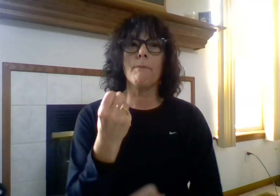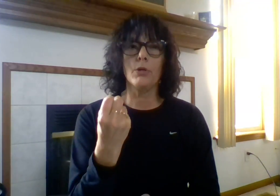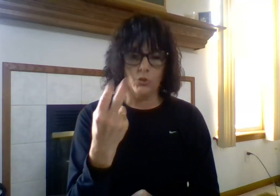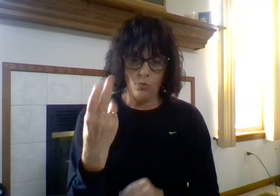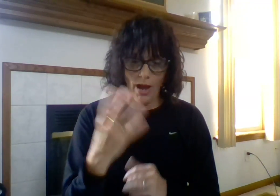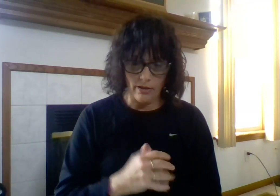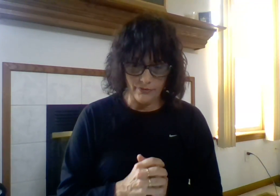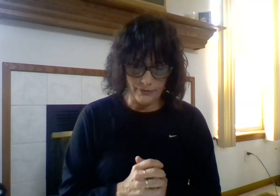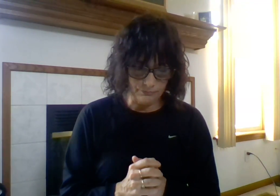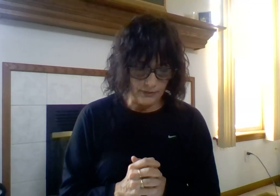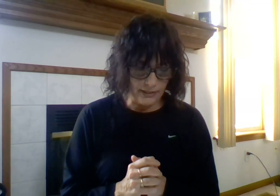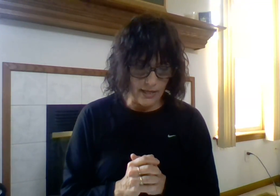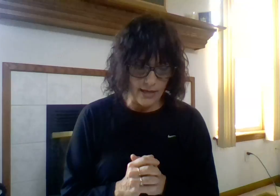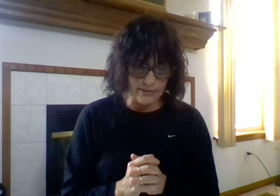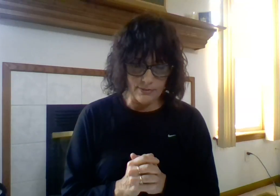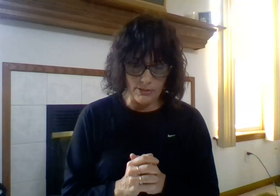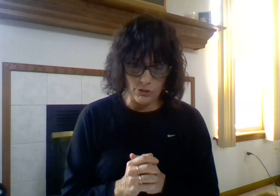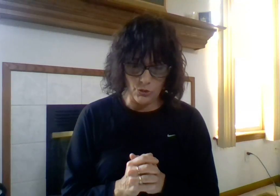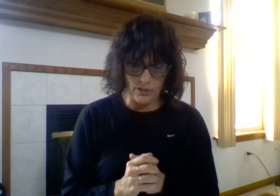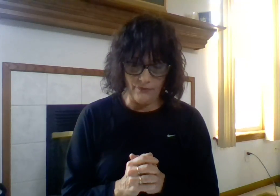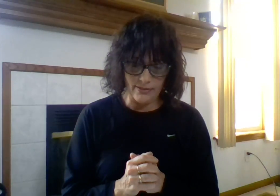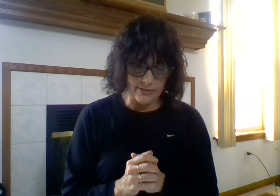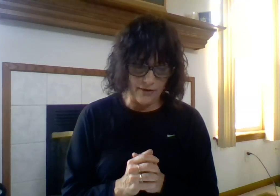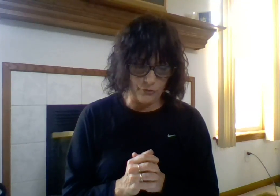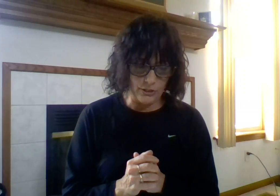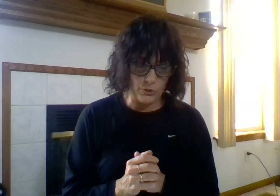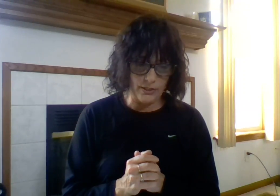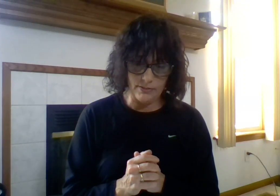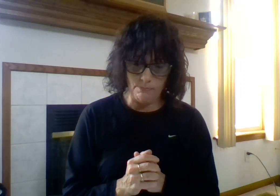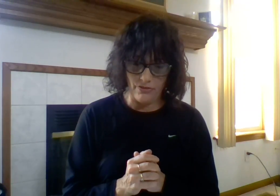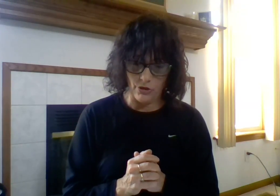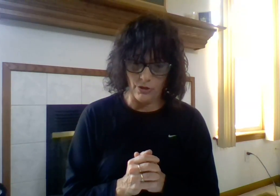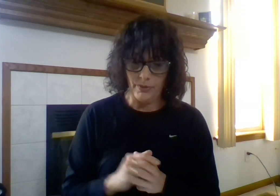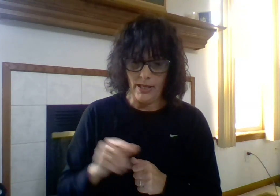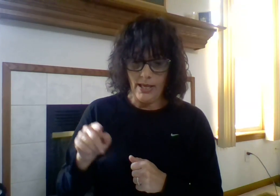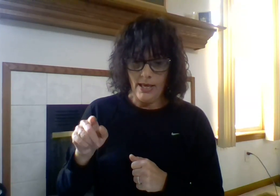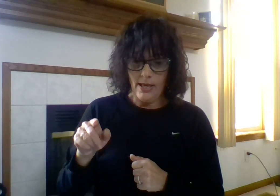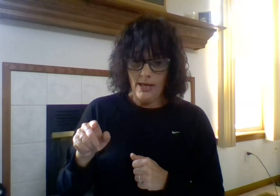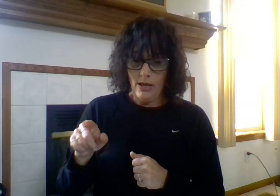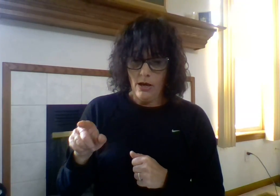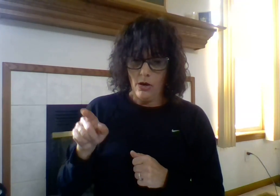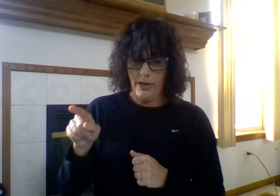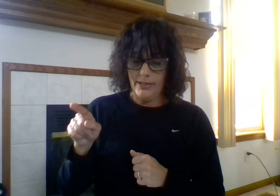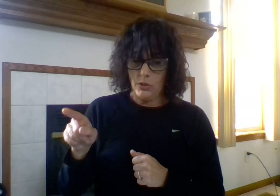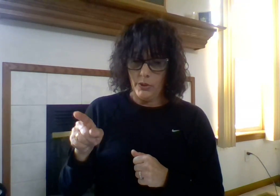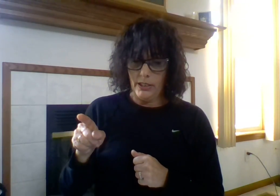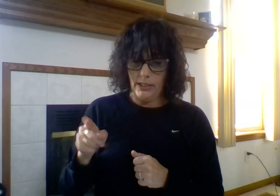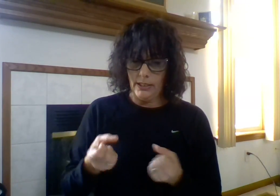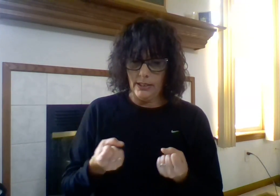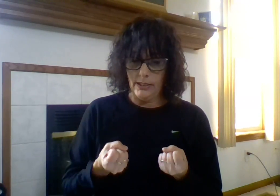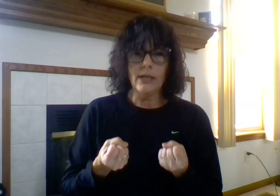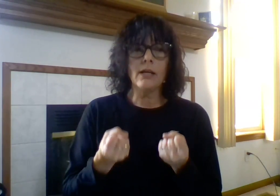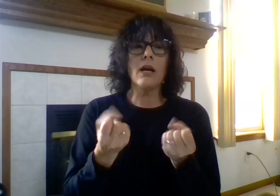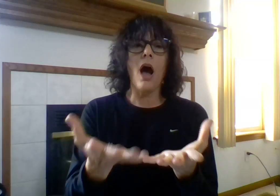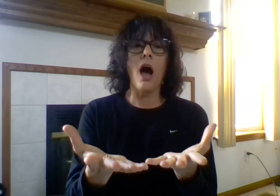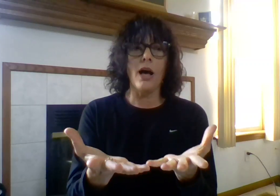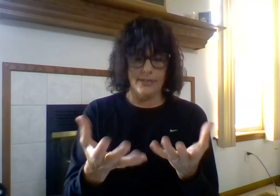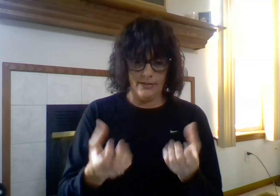Number 12, he causes much grief and suffering to his mother. Okay, so he